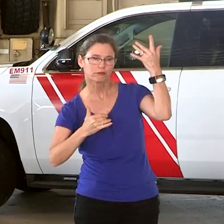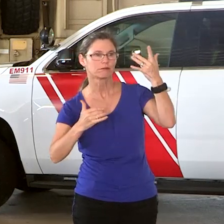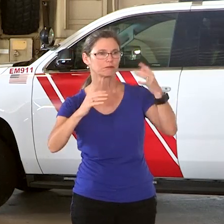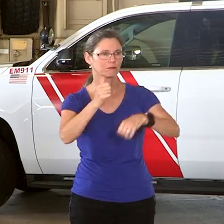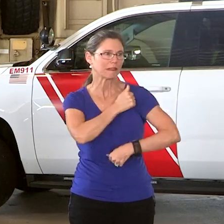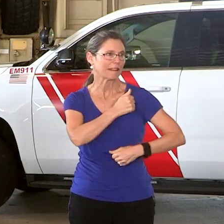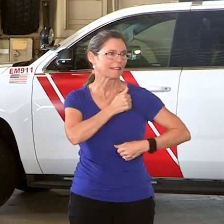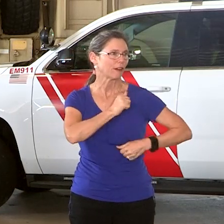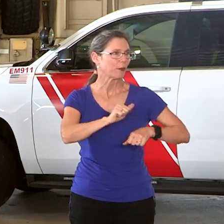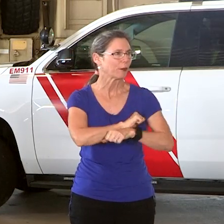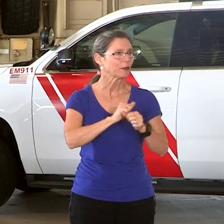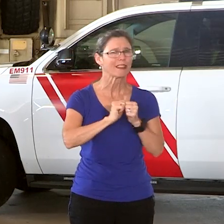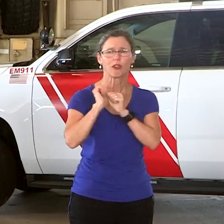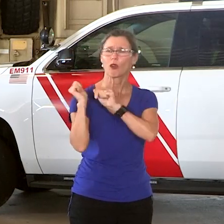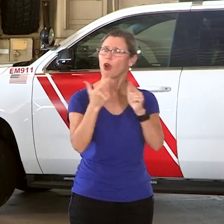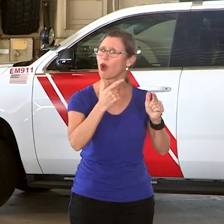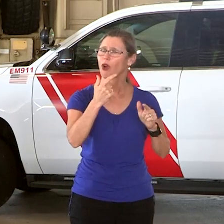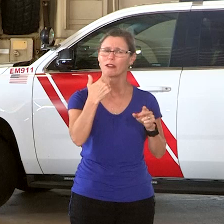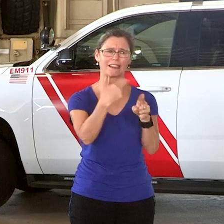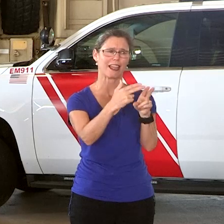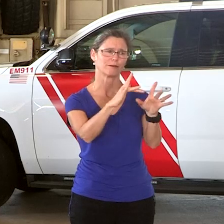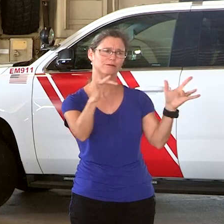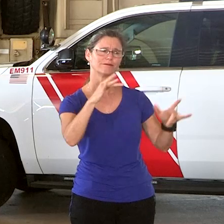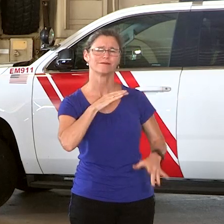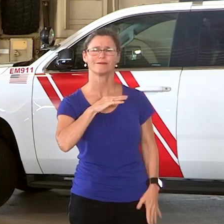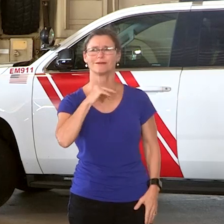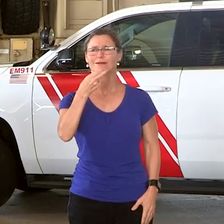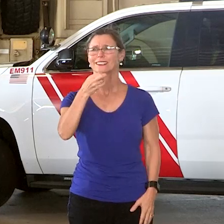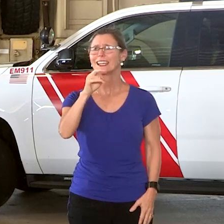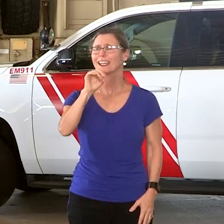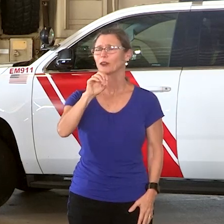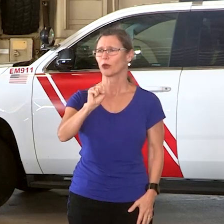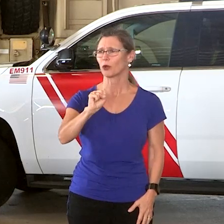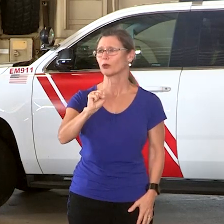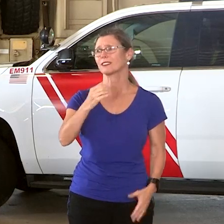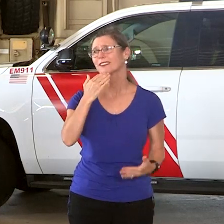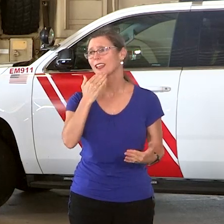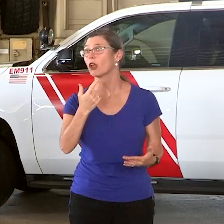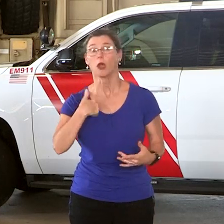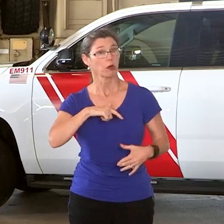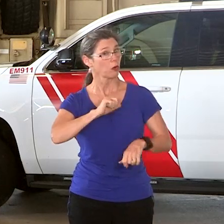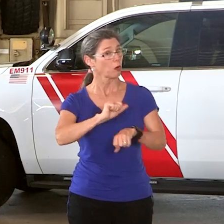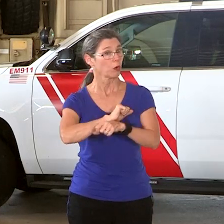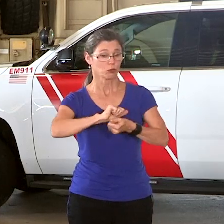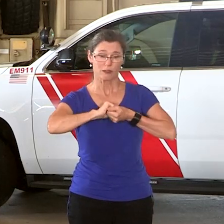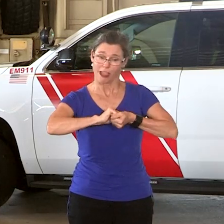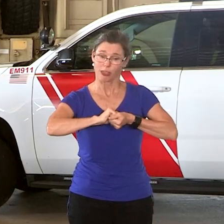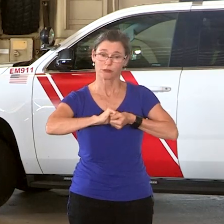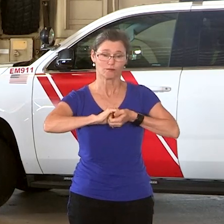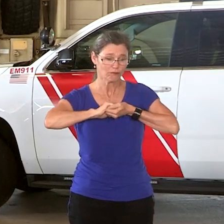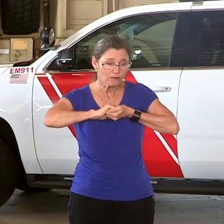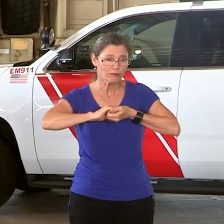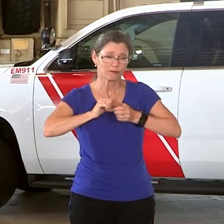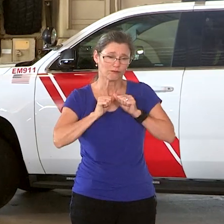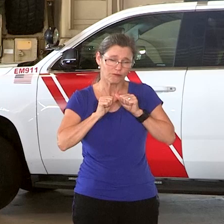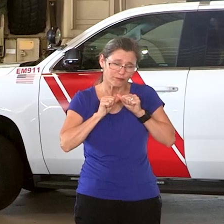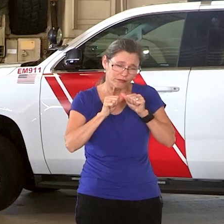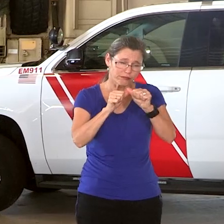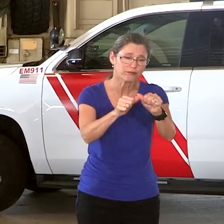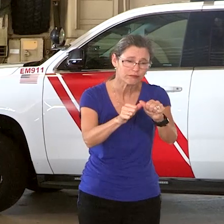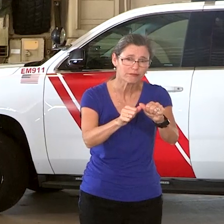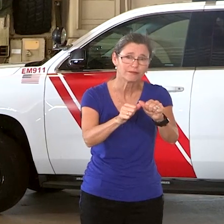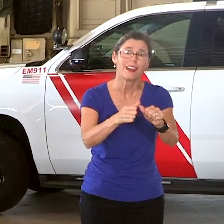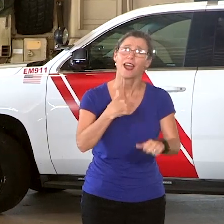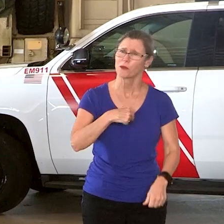happen. Truly all heroes, and we're going to continue to press ahead. And I want to echo everyone's comments. We will get through